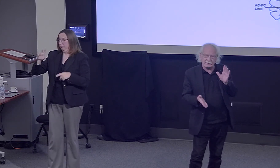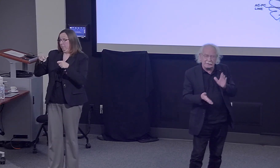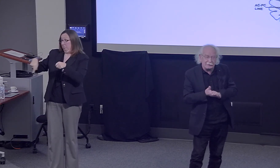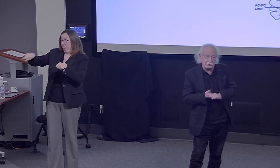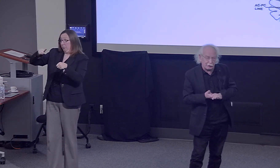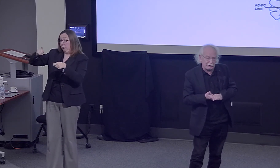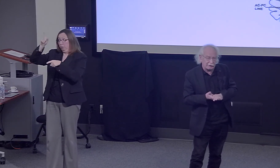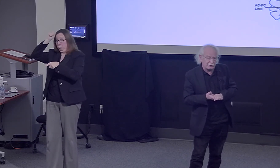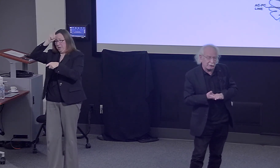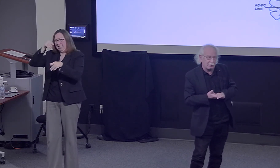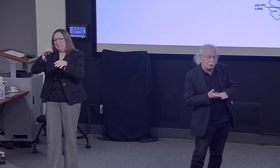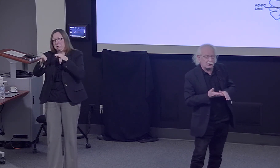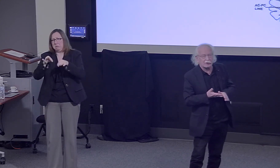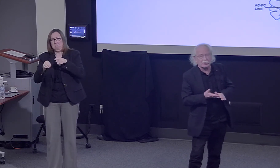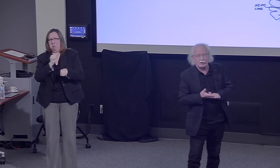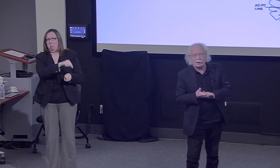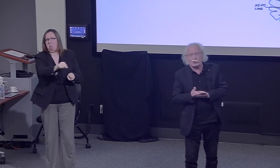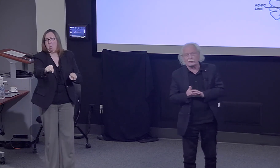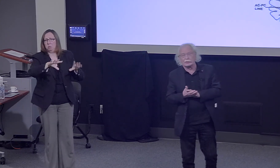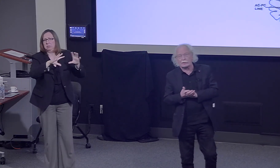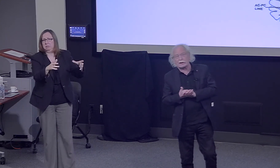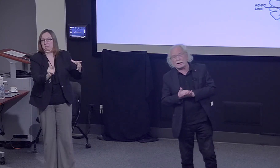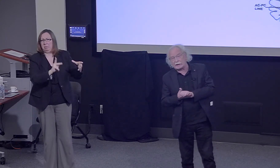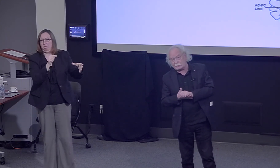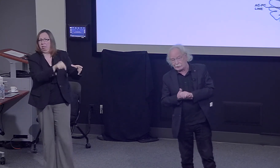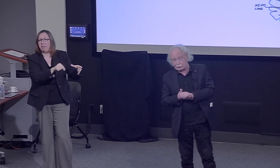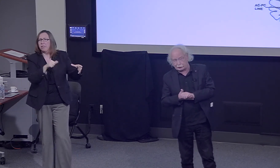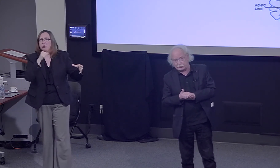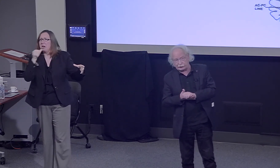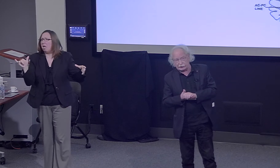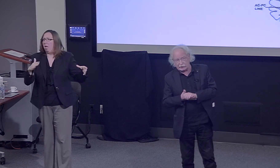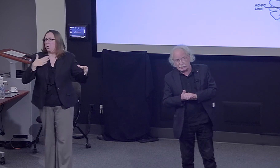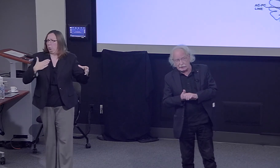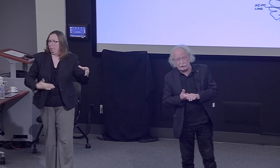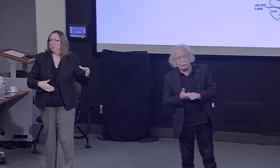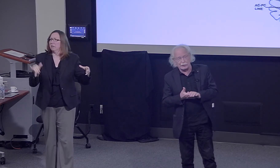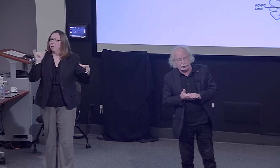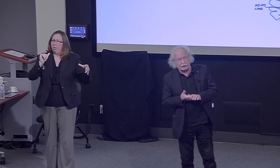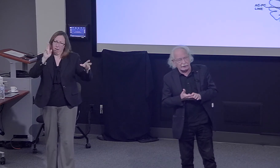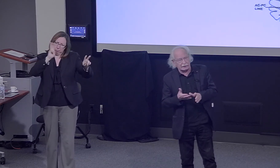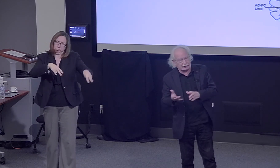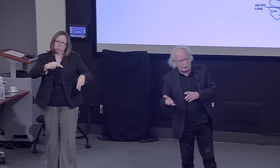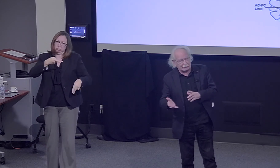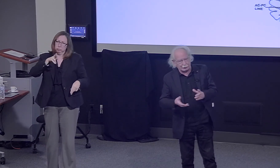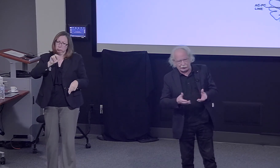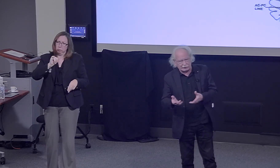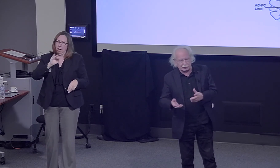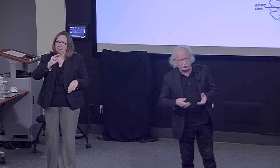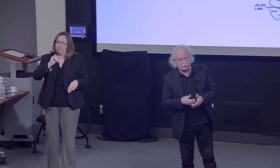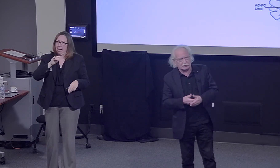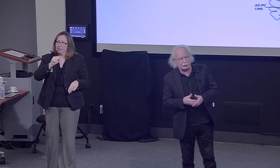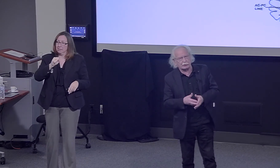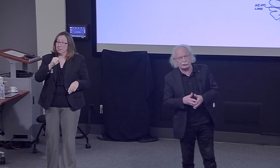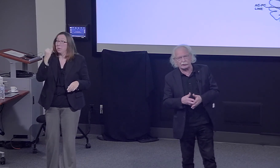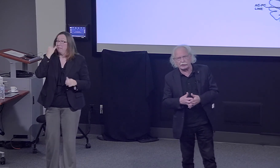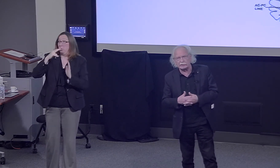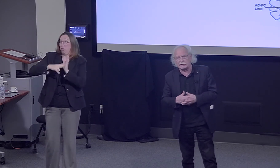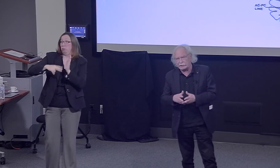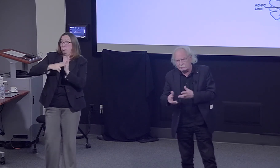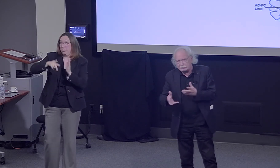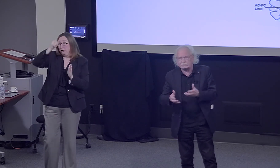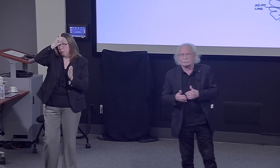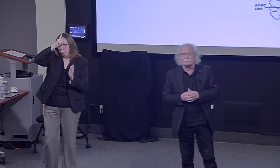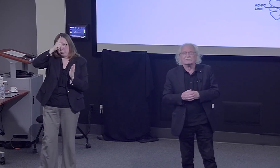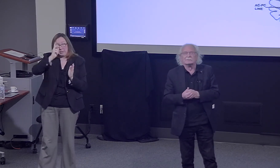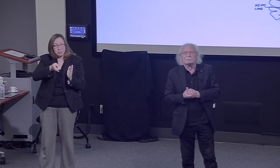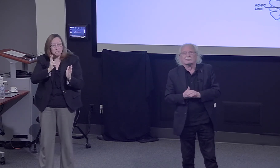And if you read the book on Eichmann process, you will see that this stuff which I discussed with sociologists and they